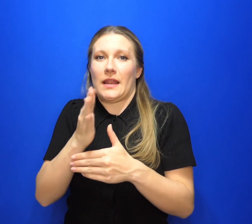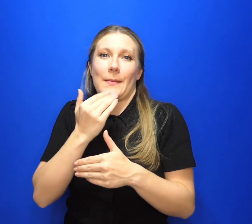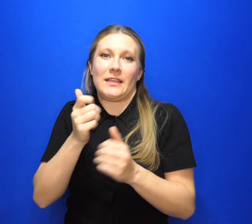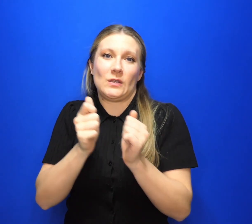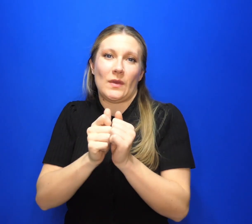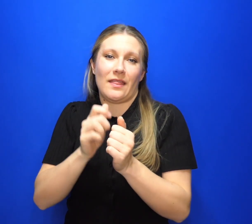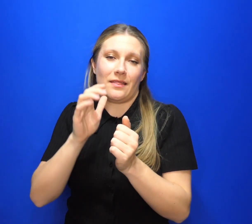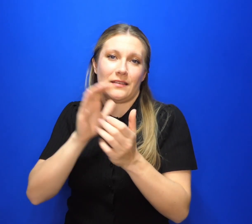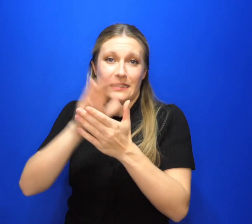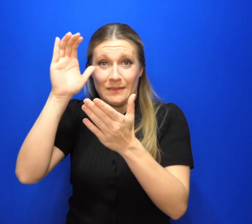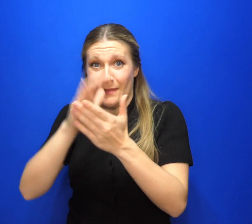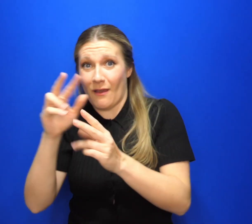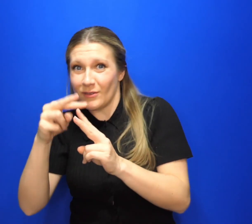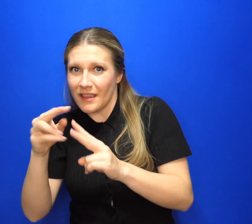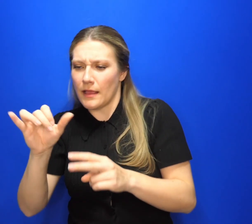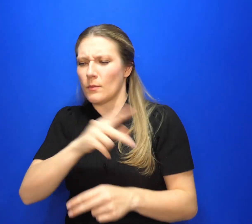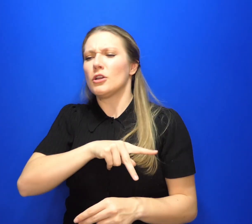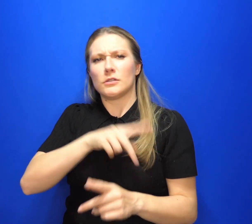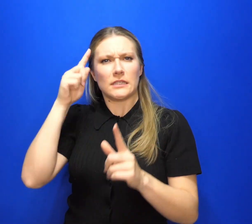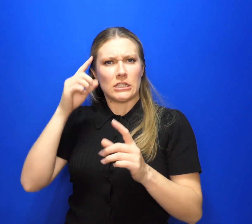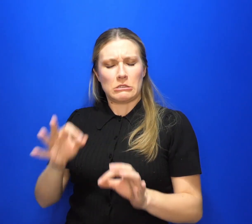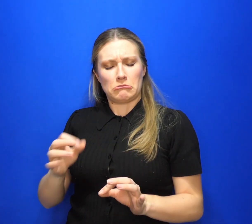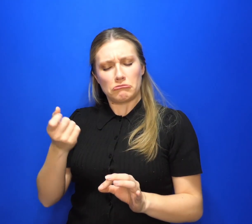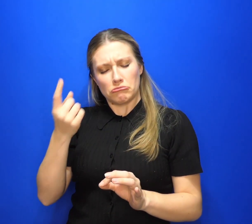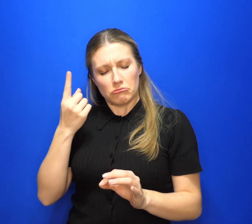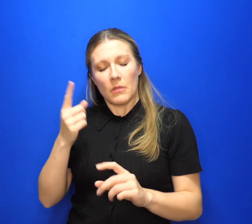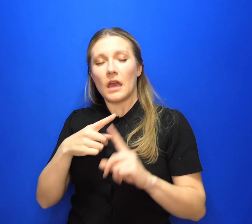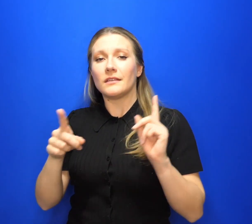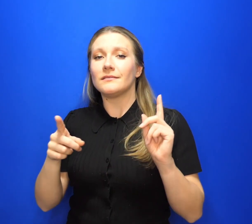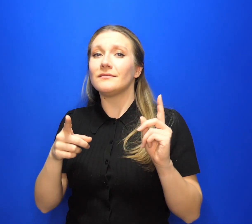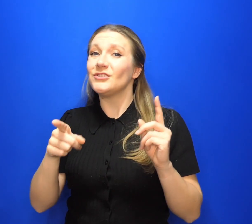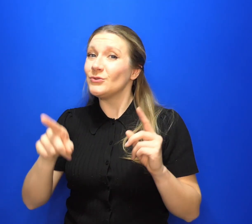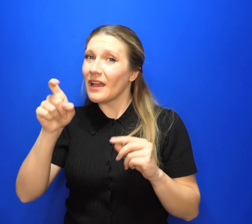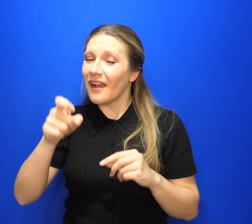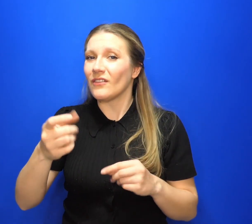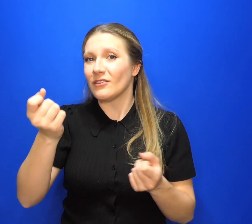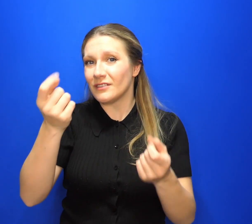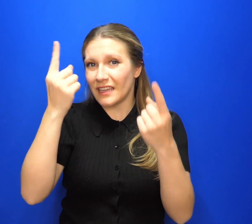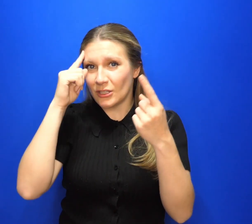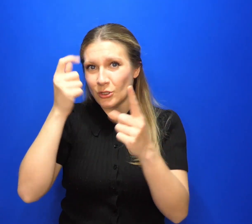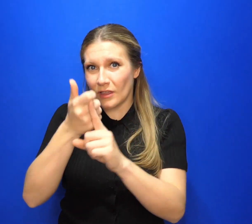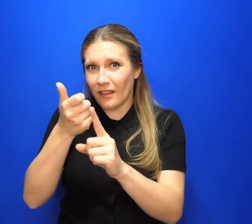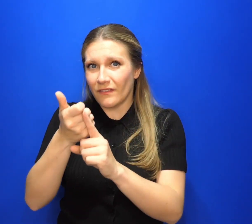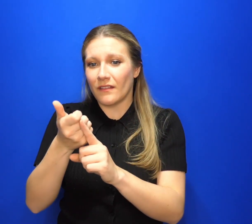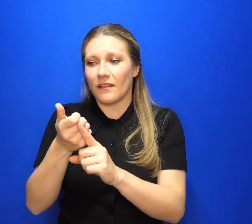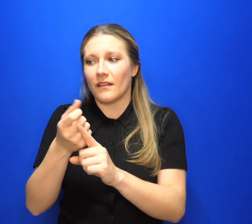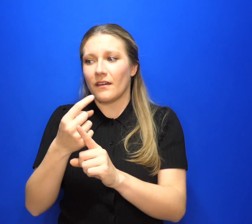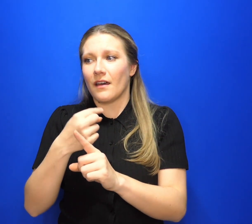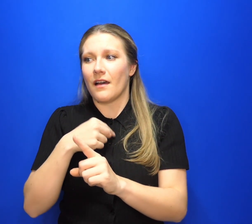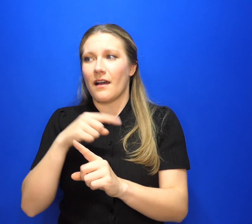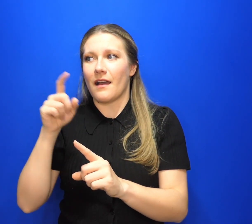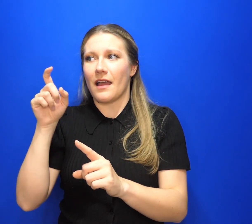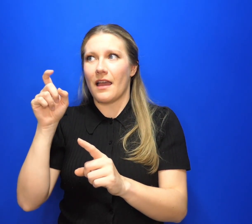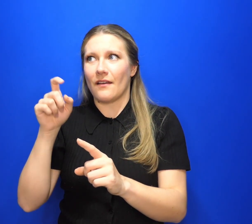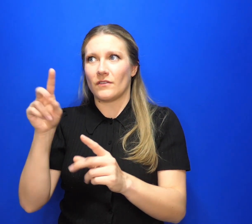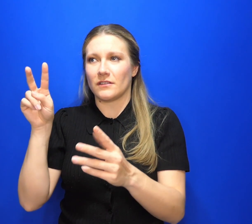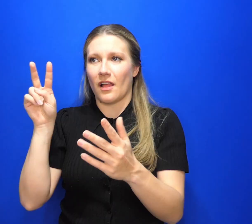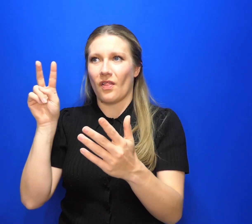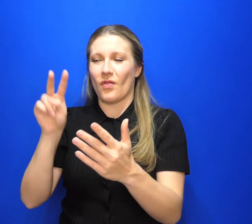So you're going to have to say to yourself, I got to look at this 24-hour clock, at this 7-day calendar, at this 30-day month,